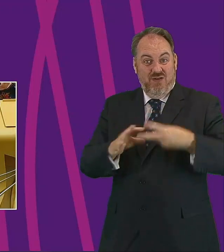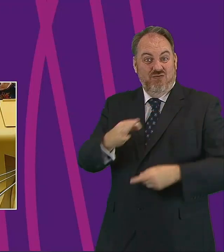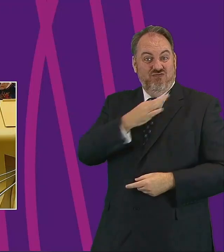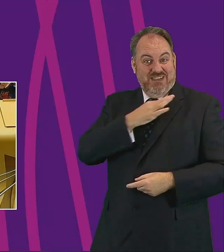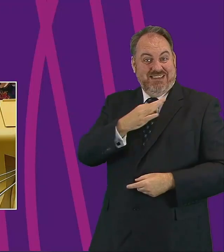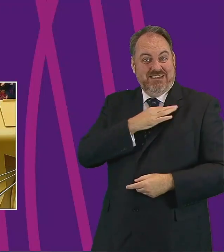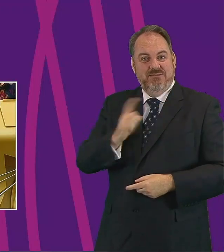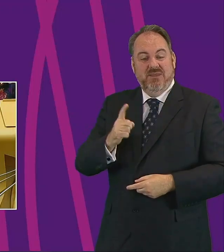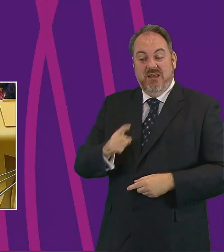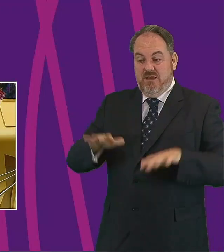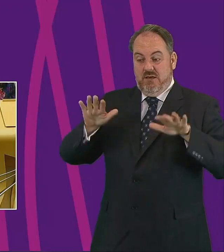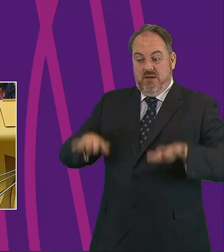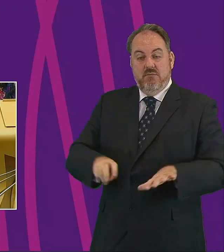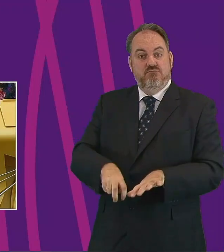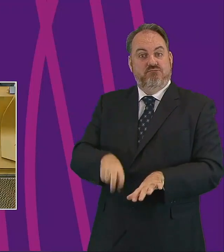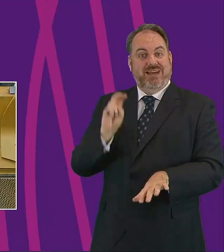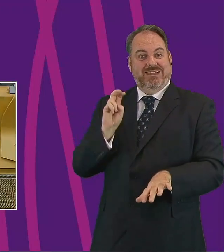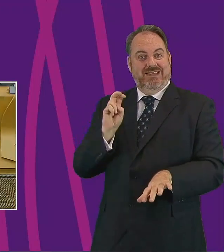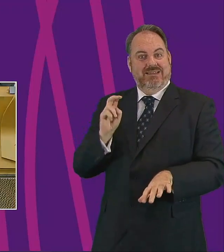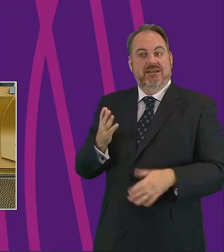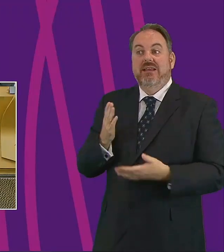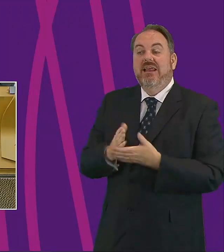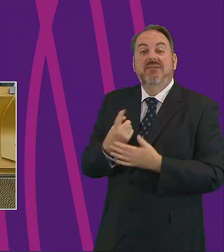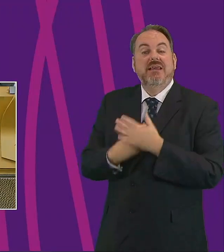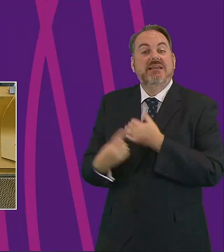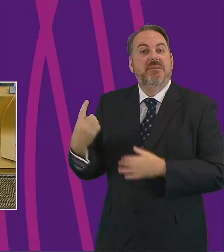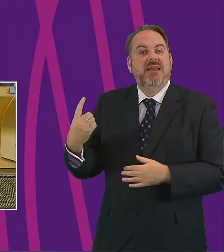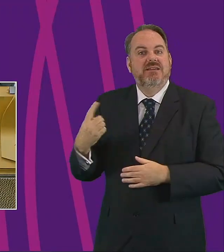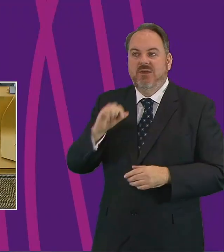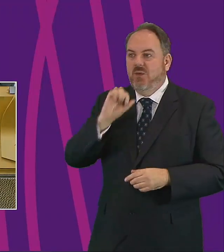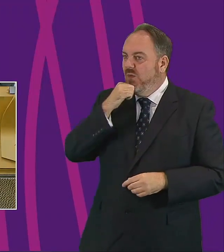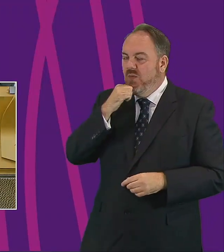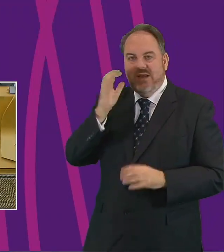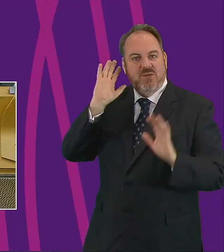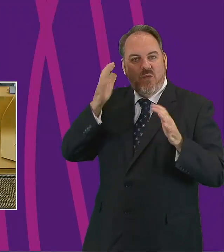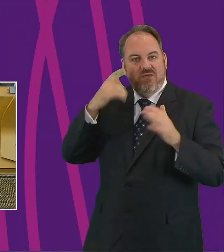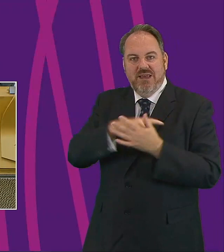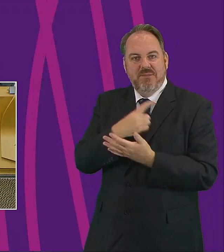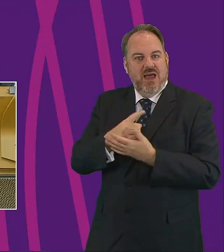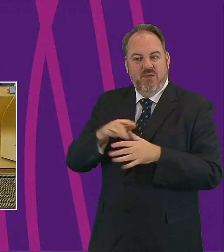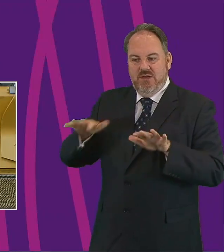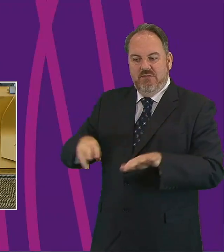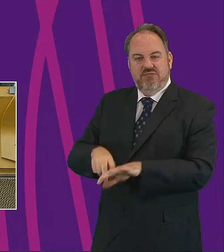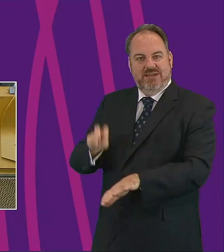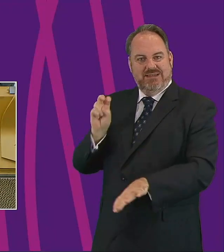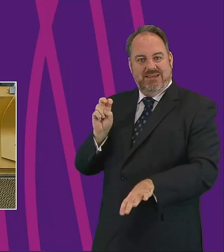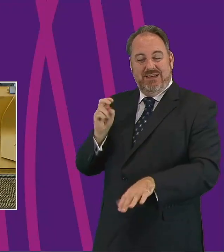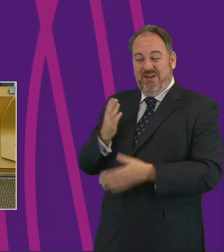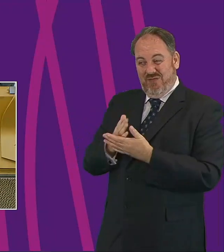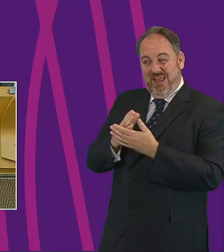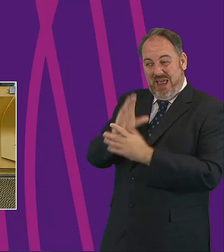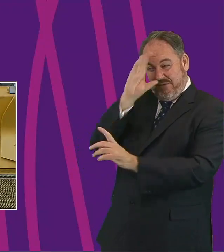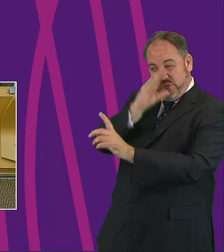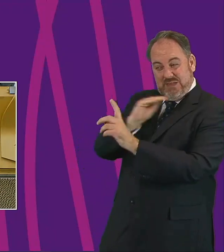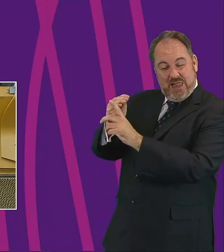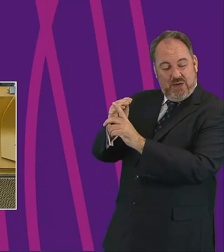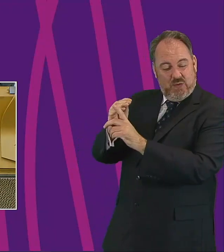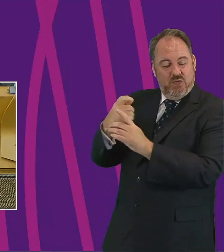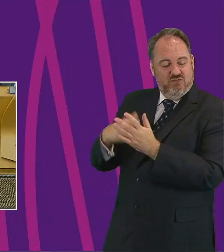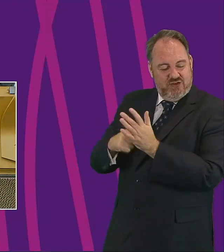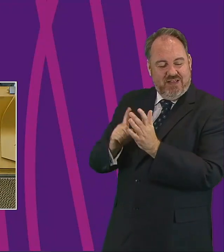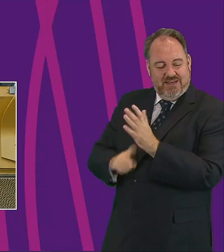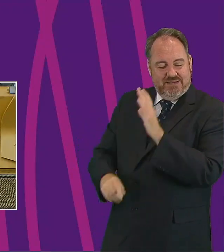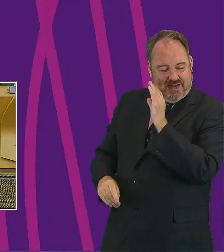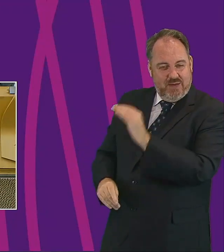the end of this year. If we were independent, we wouldn't have to face that prospect either. And can I say to Richard Leonard, you know, really aping